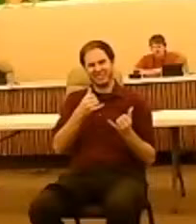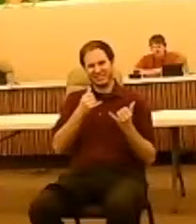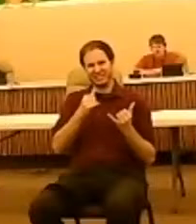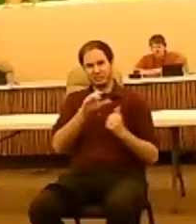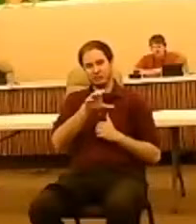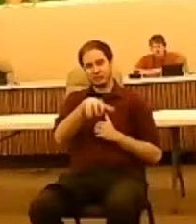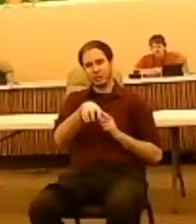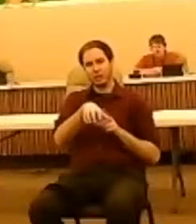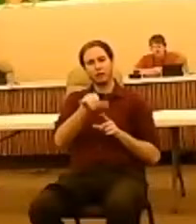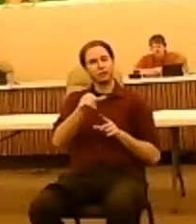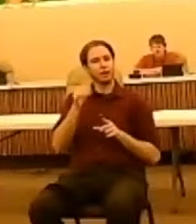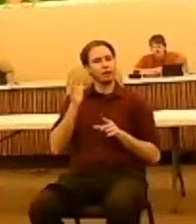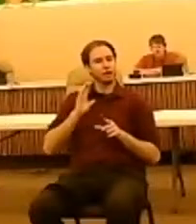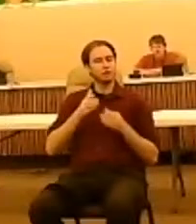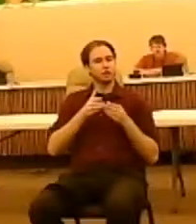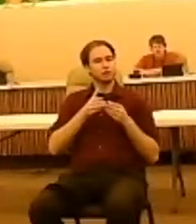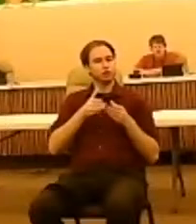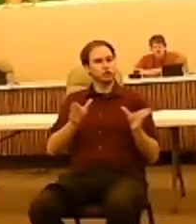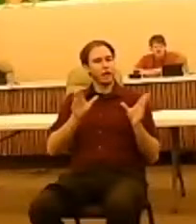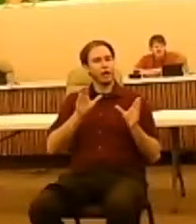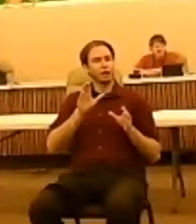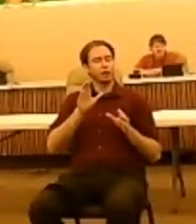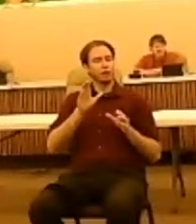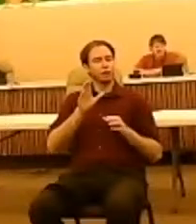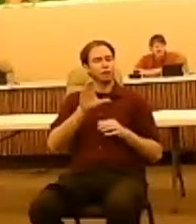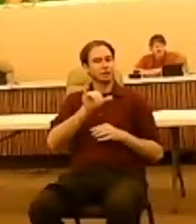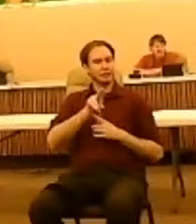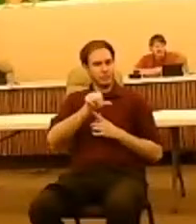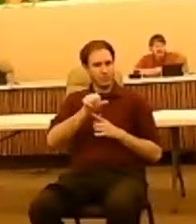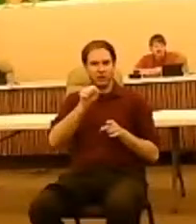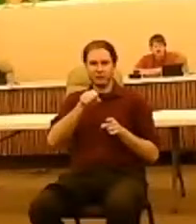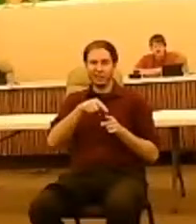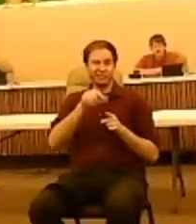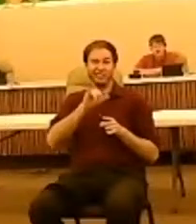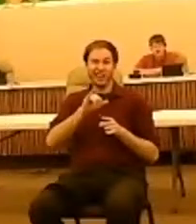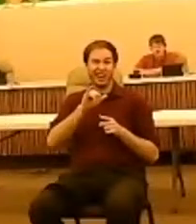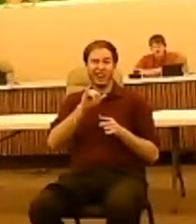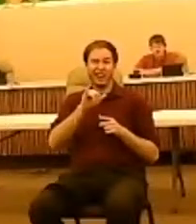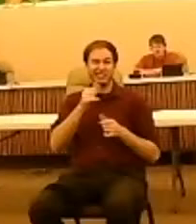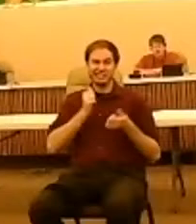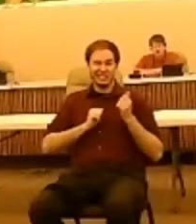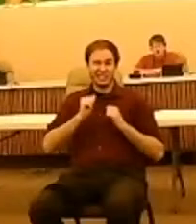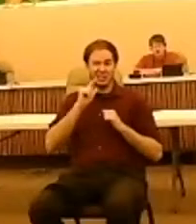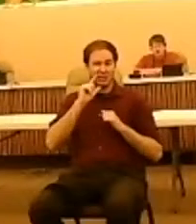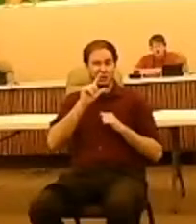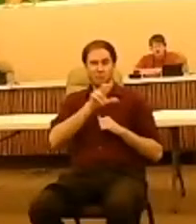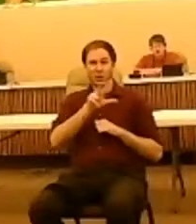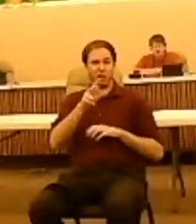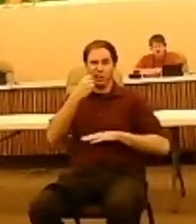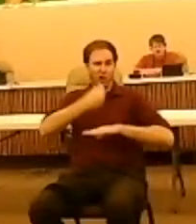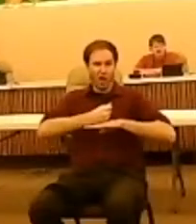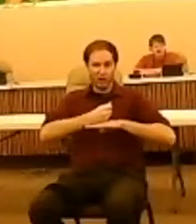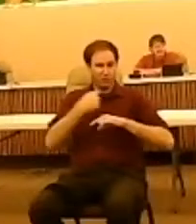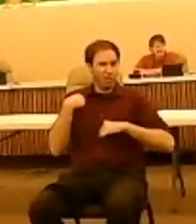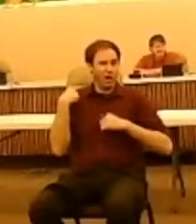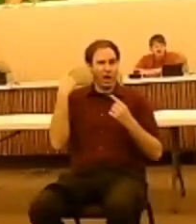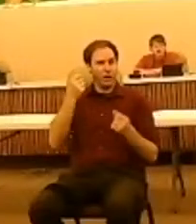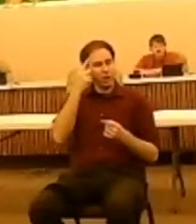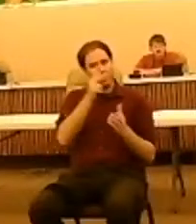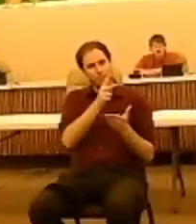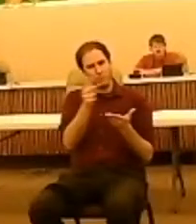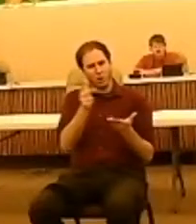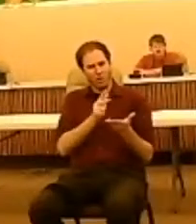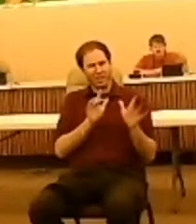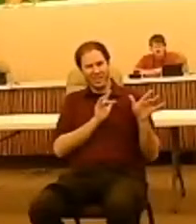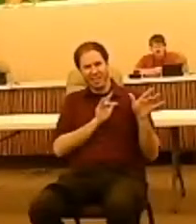that was the General Cinemas Theater. Right. Yes, the cinema's been knocked down for a long time, but the parking lot's been sitting there empty for